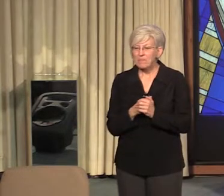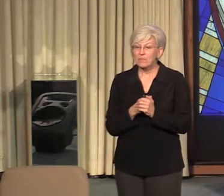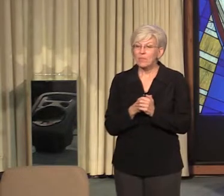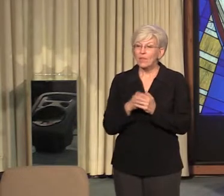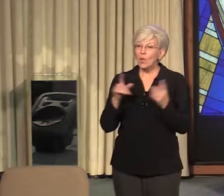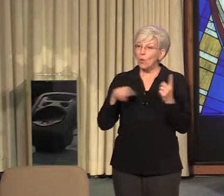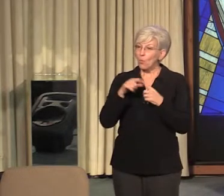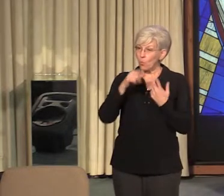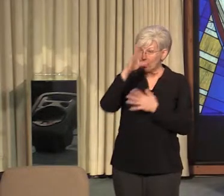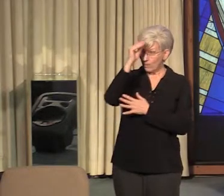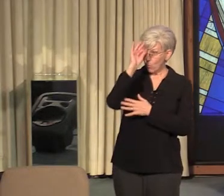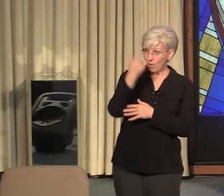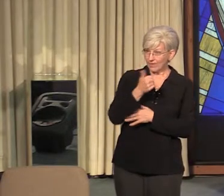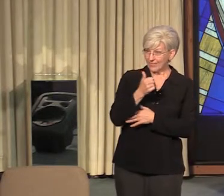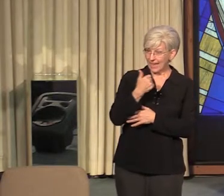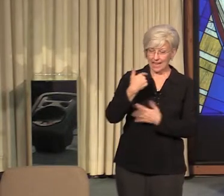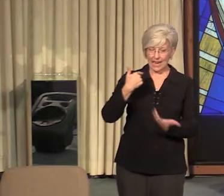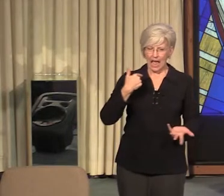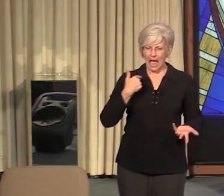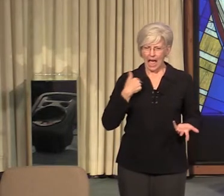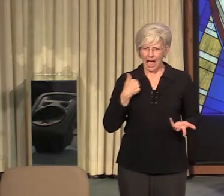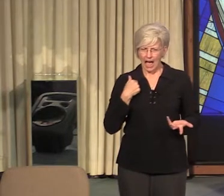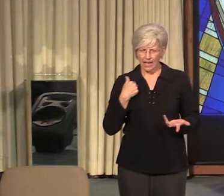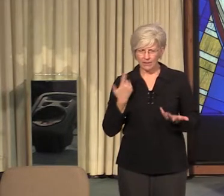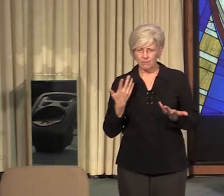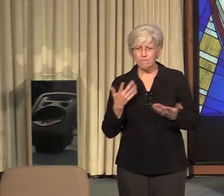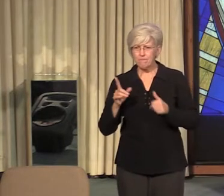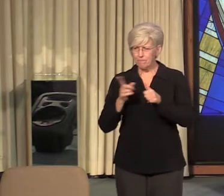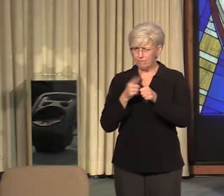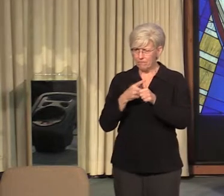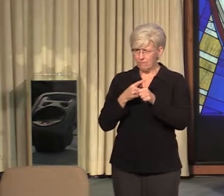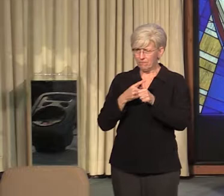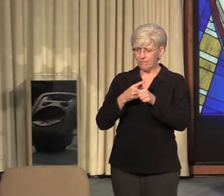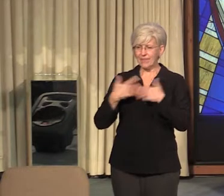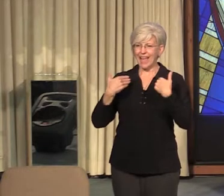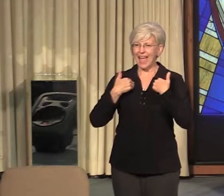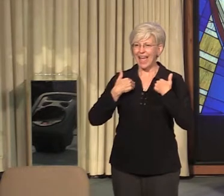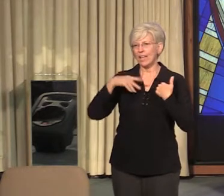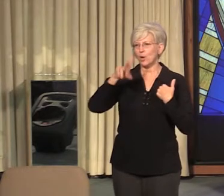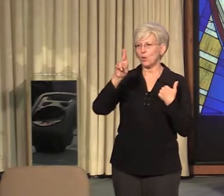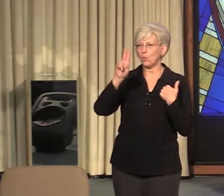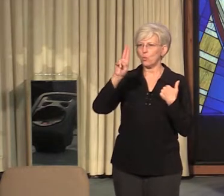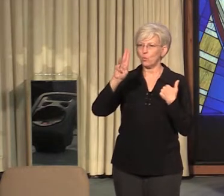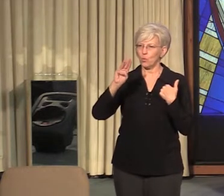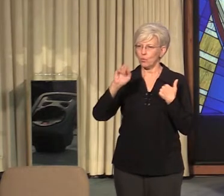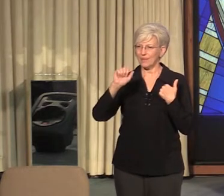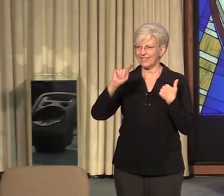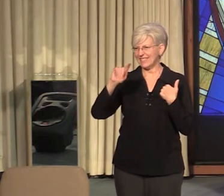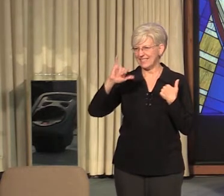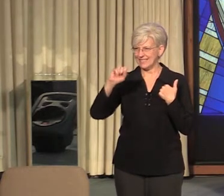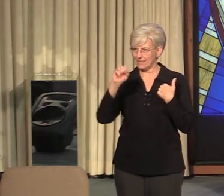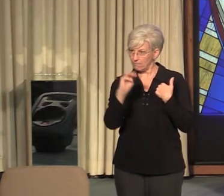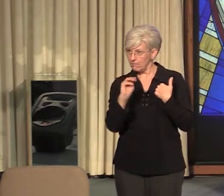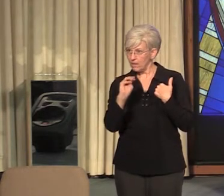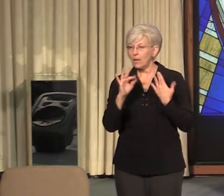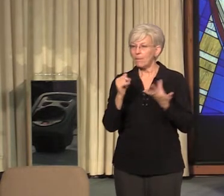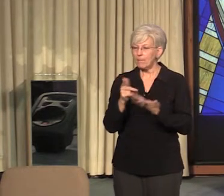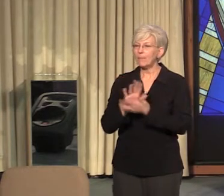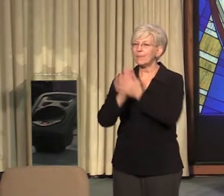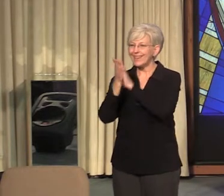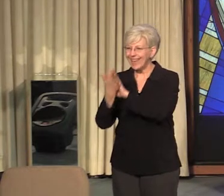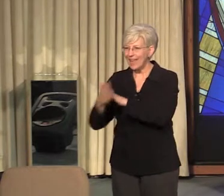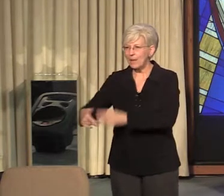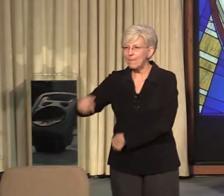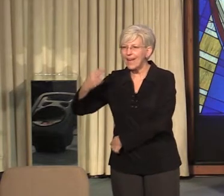When a boy of 10, I was taken with what was at first diagnosed as rheumatism, but developed into a very serious case of hip disease. I was in